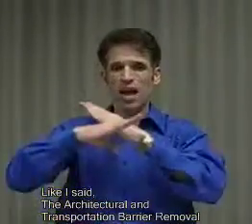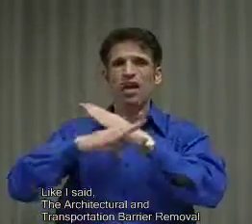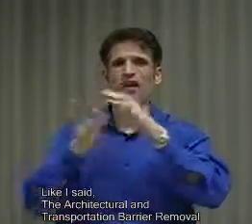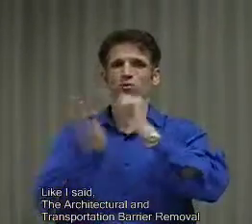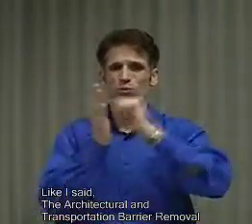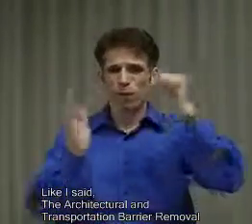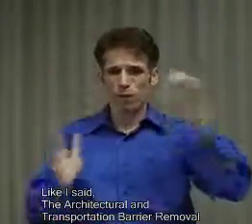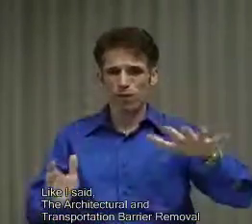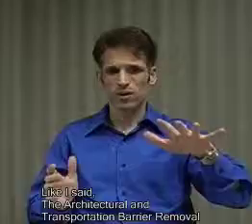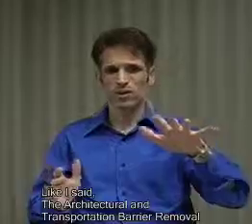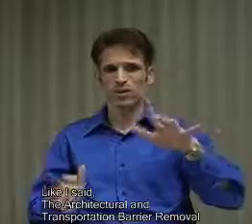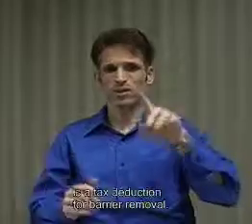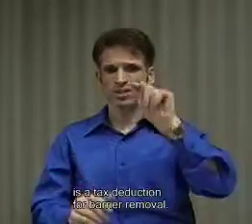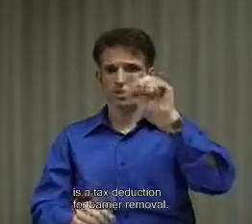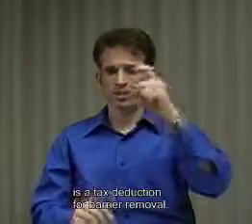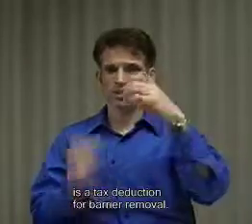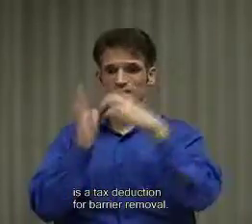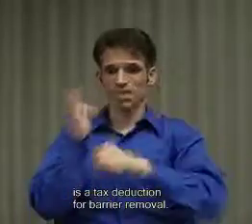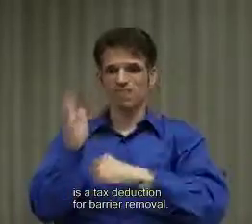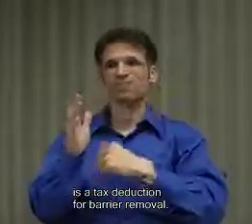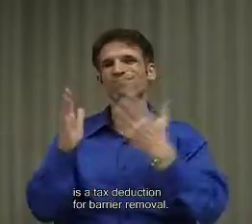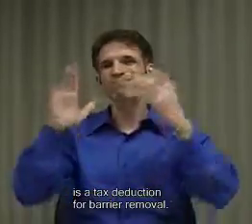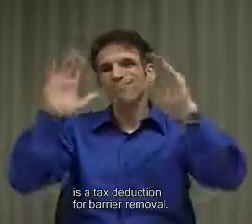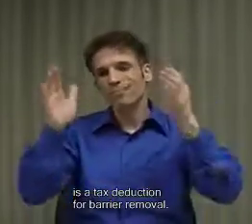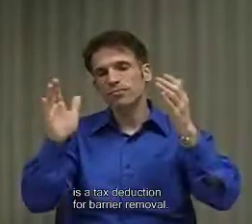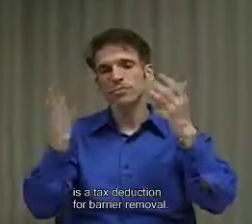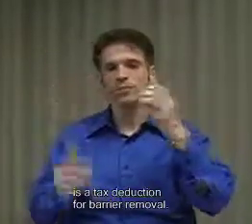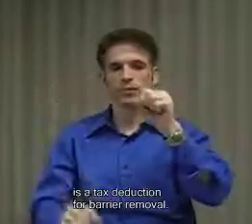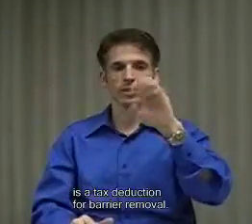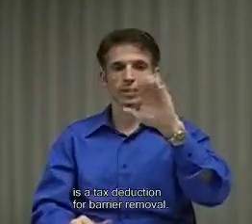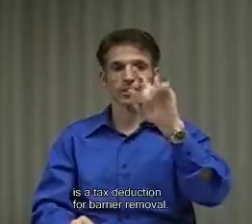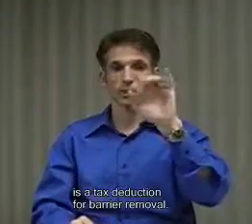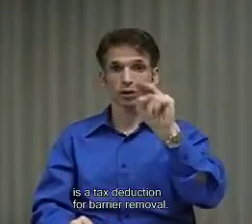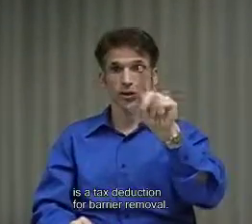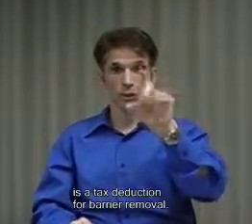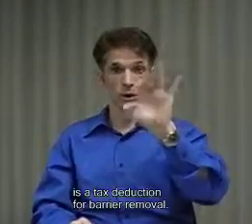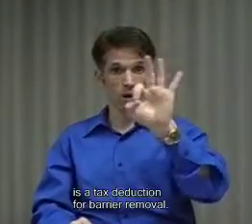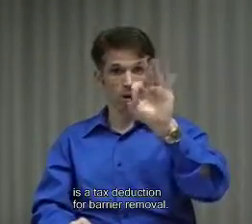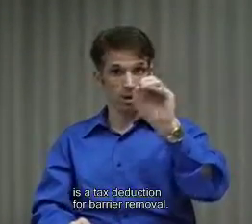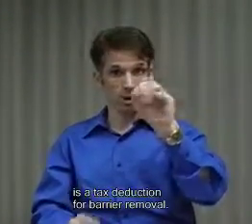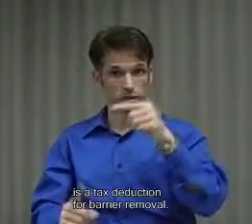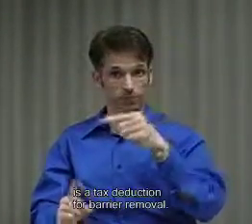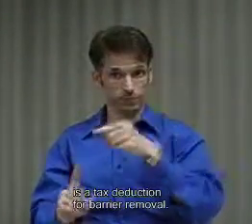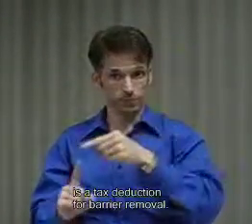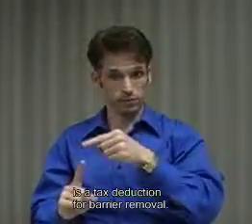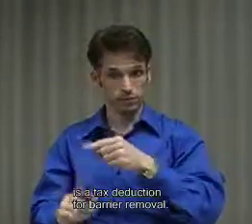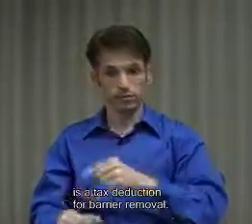Removal is a tax deduction for barrier removal.